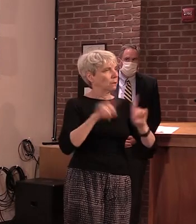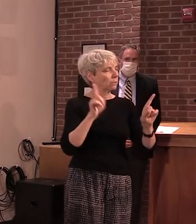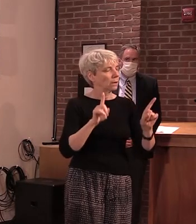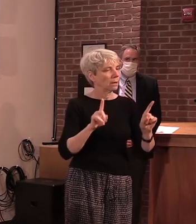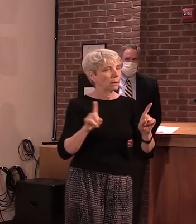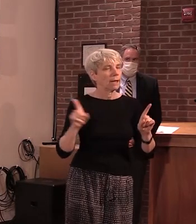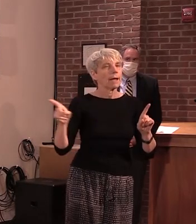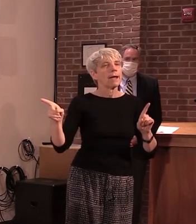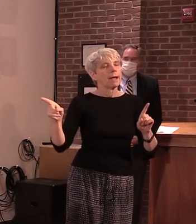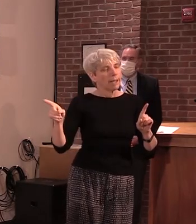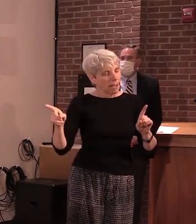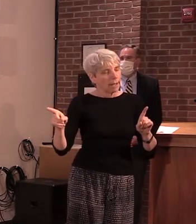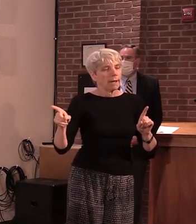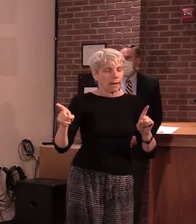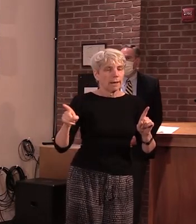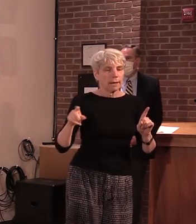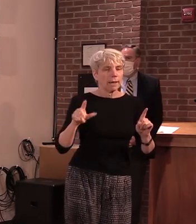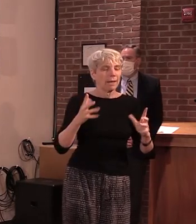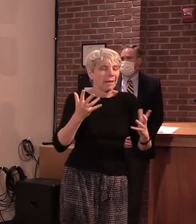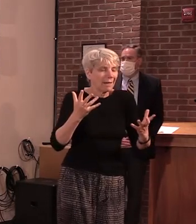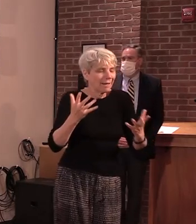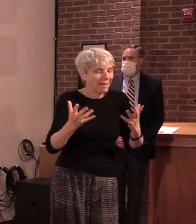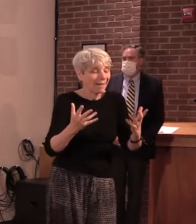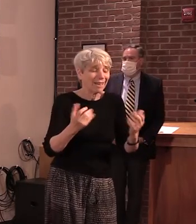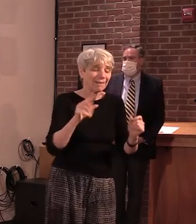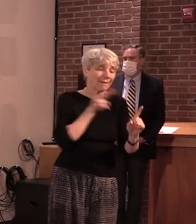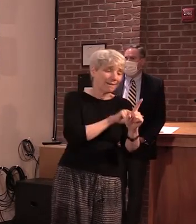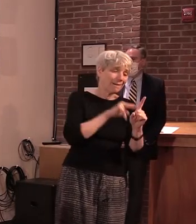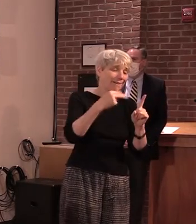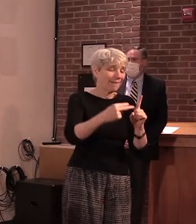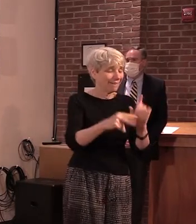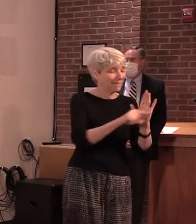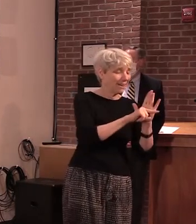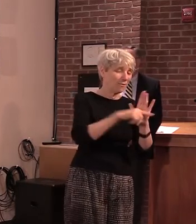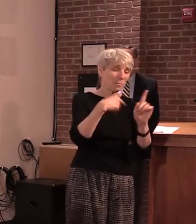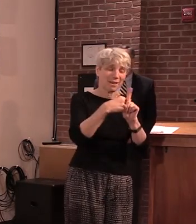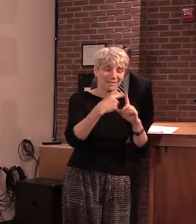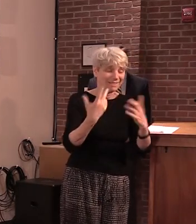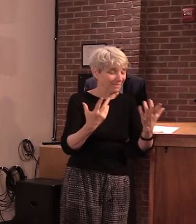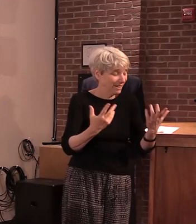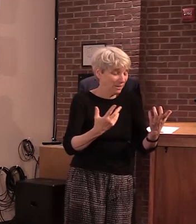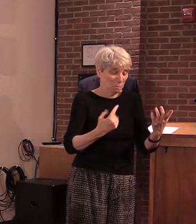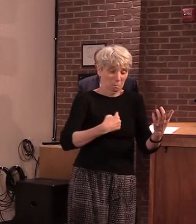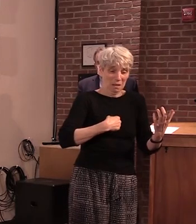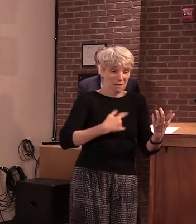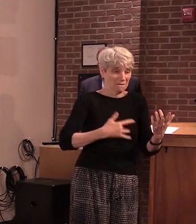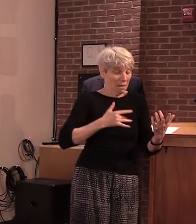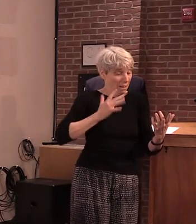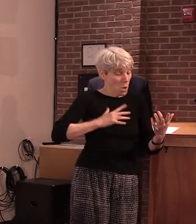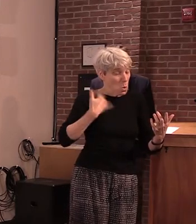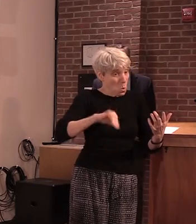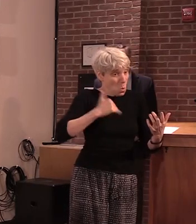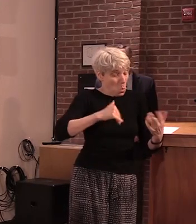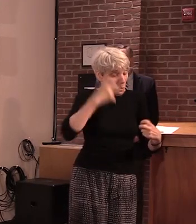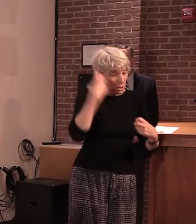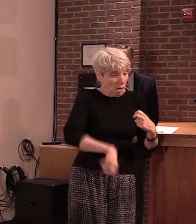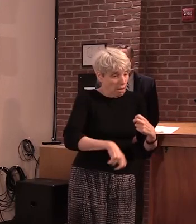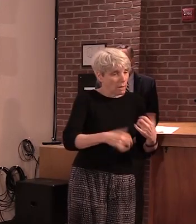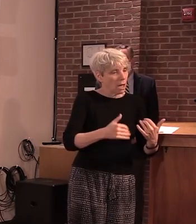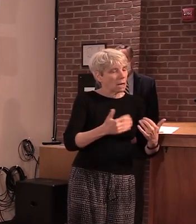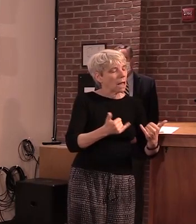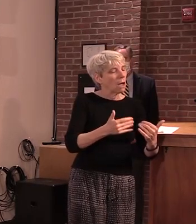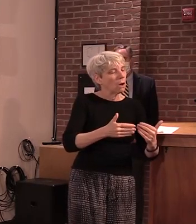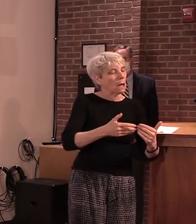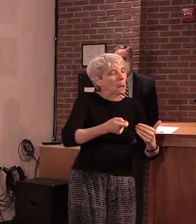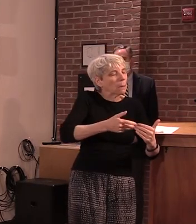I'm just thinking again as the glass half full. I think they're going to be in different areas. I think this is going to be helpful to